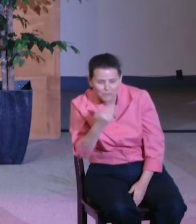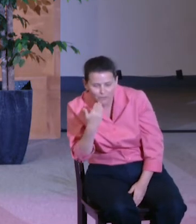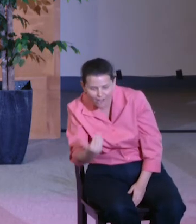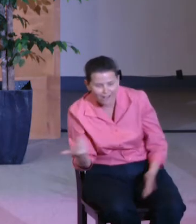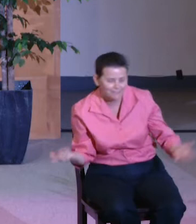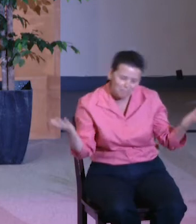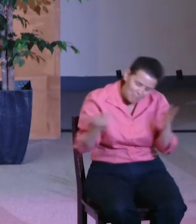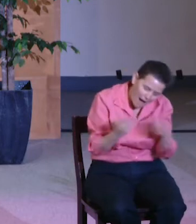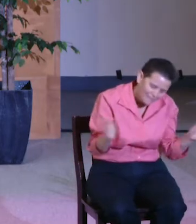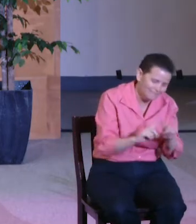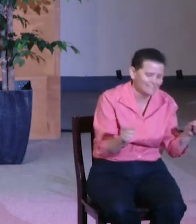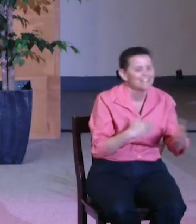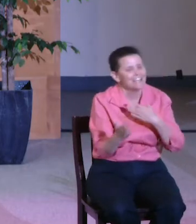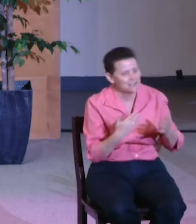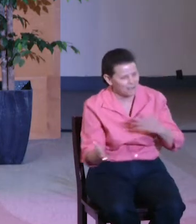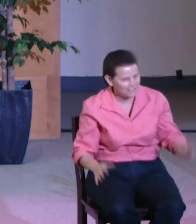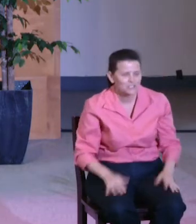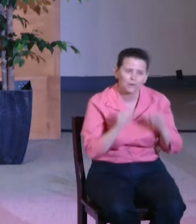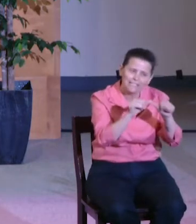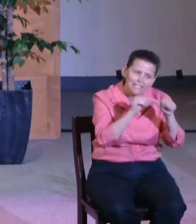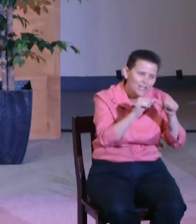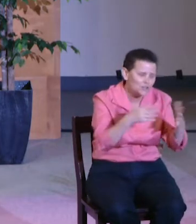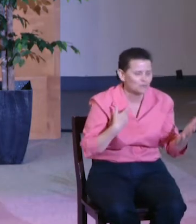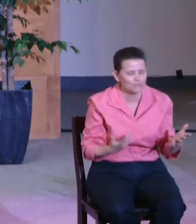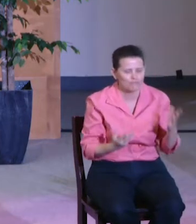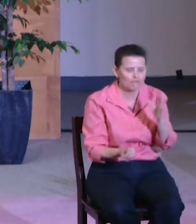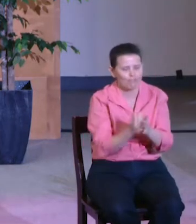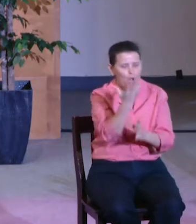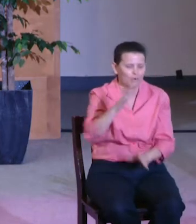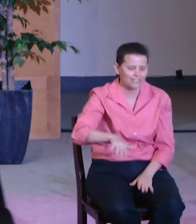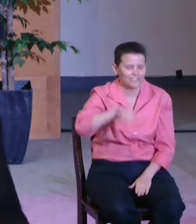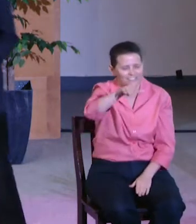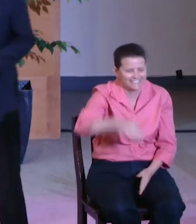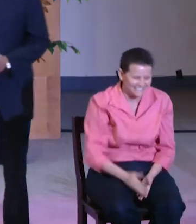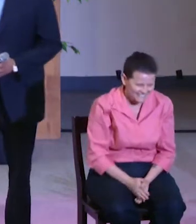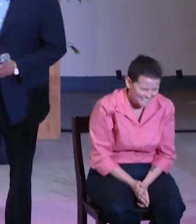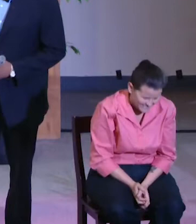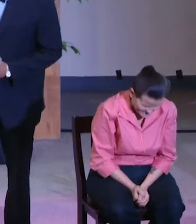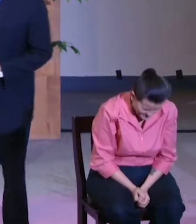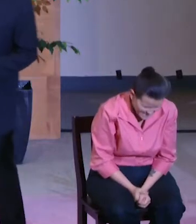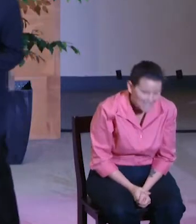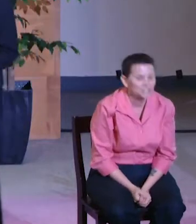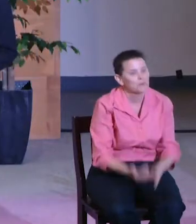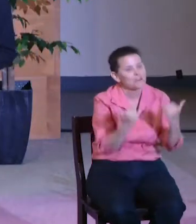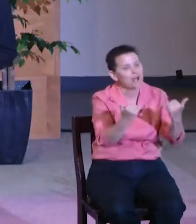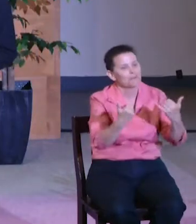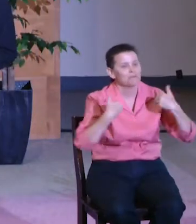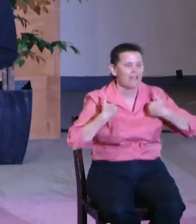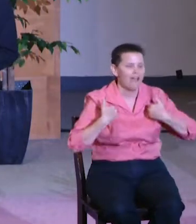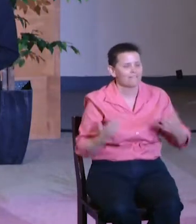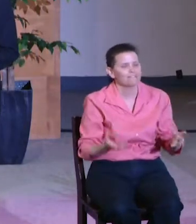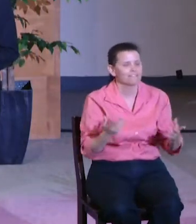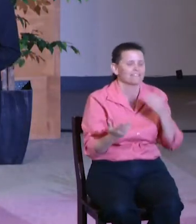to flourish and not fall off the ice. Amen? Amen. Amen. All right, so now that we have that pride penguin energy, let us say